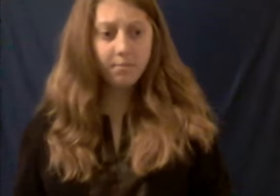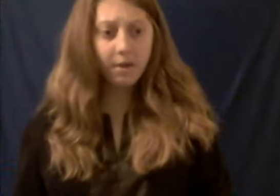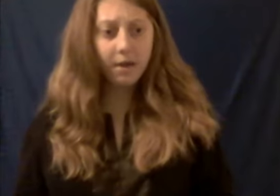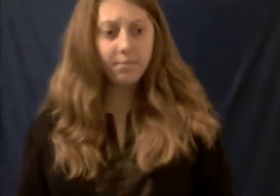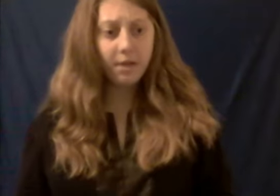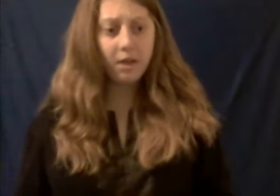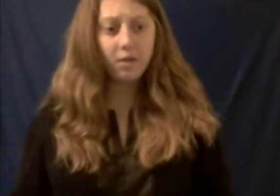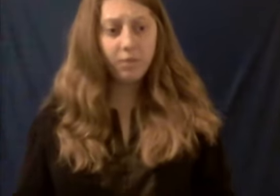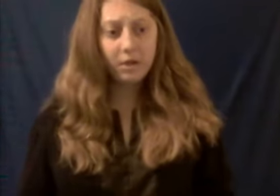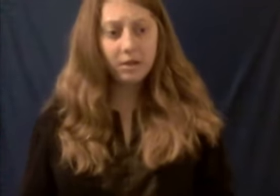I pay rent